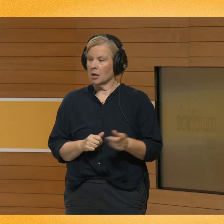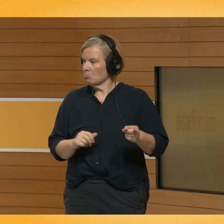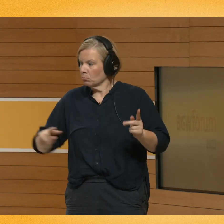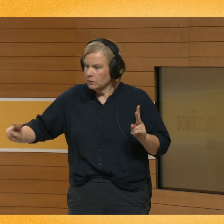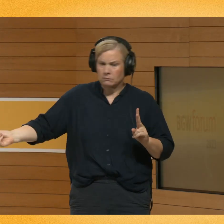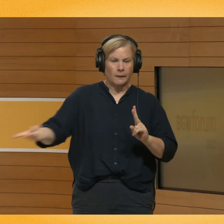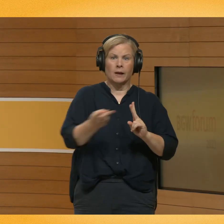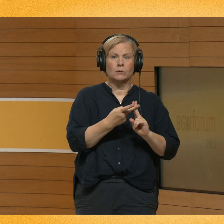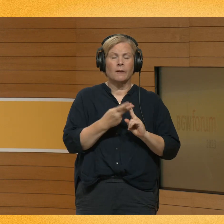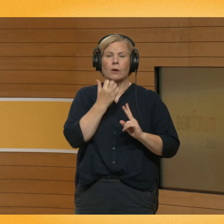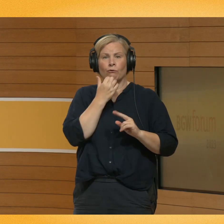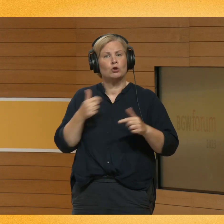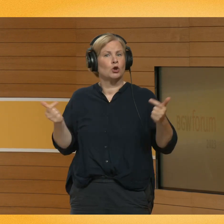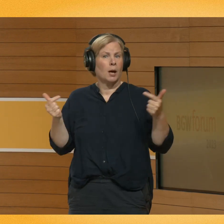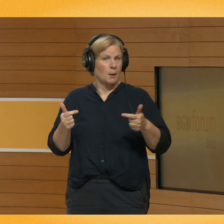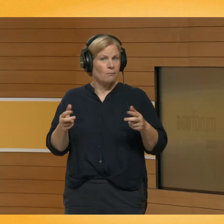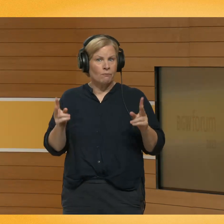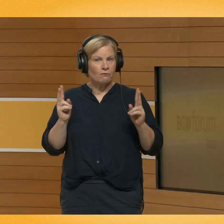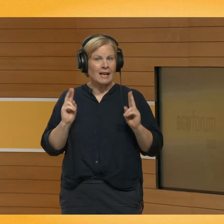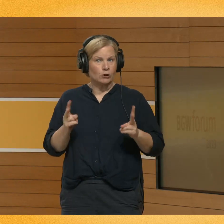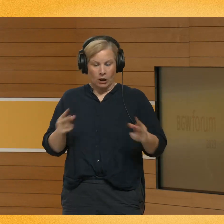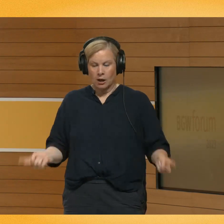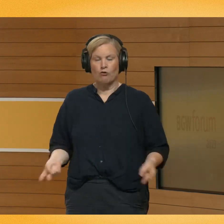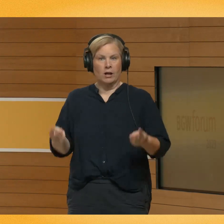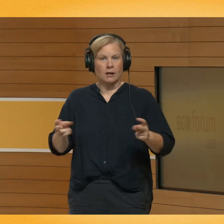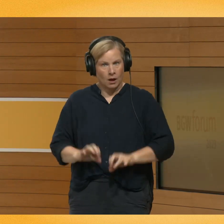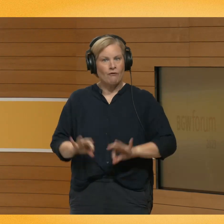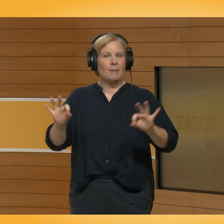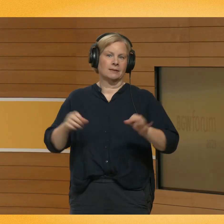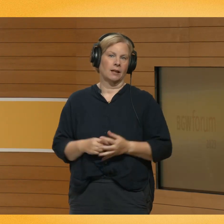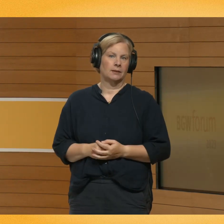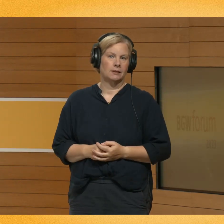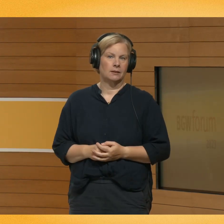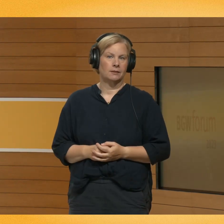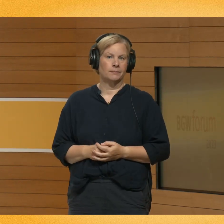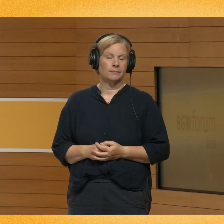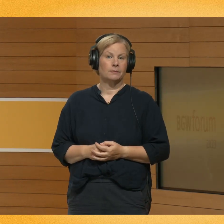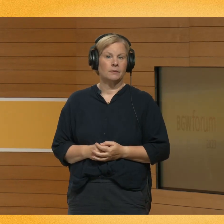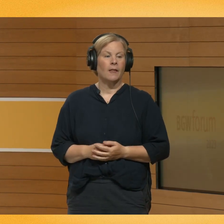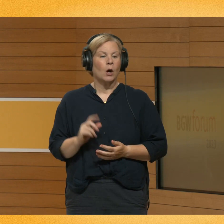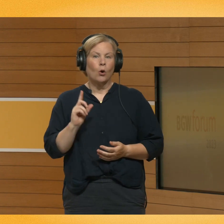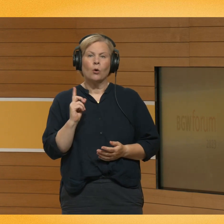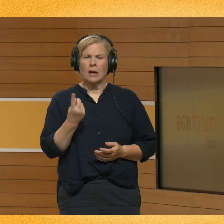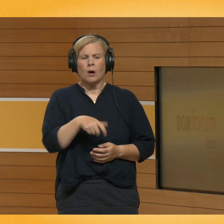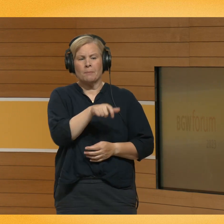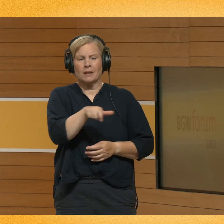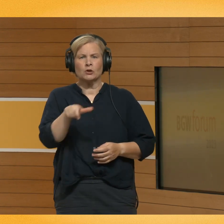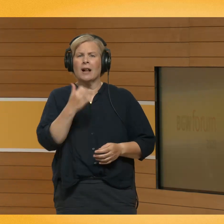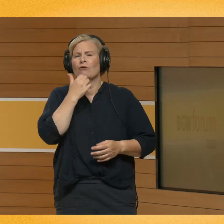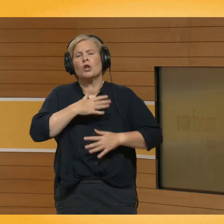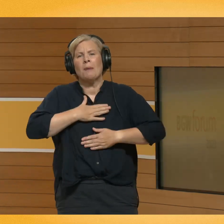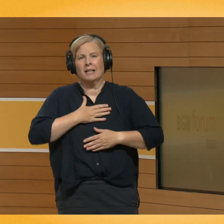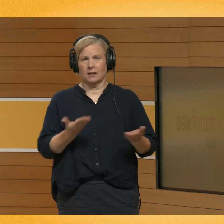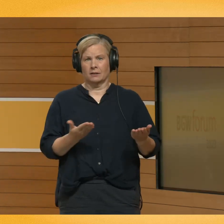want to retain our staff, and Magnet provides the structure to do both of